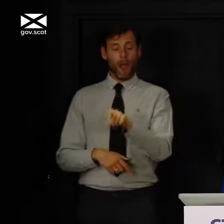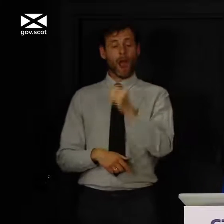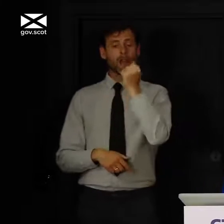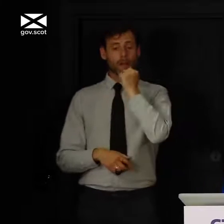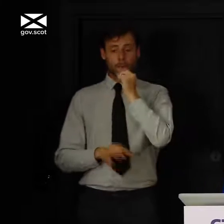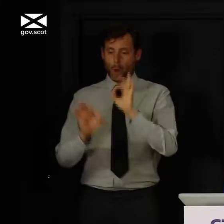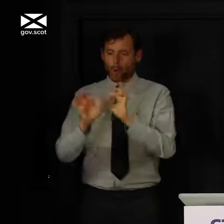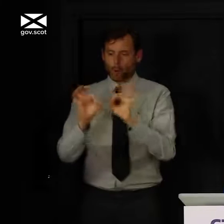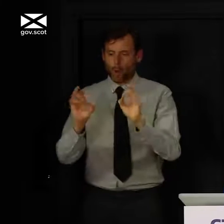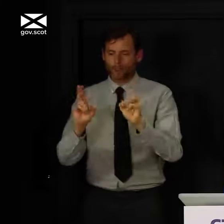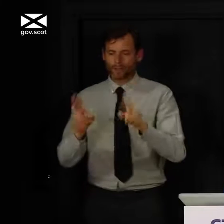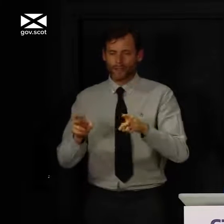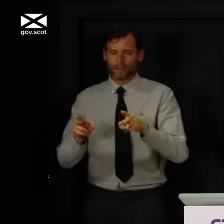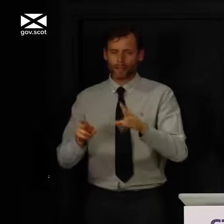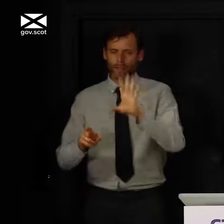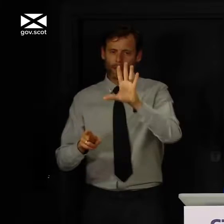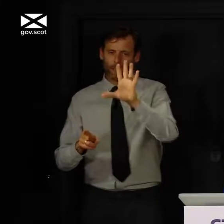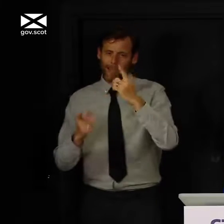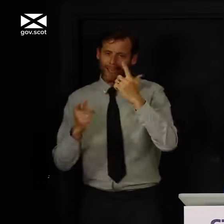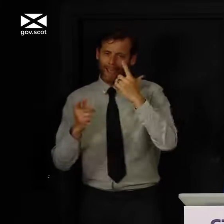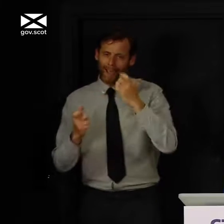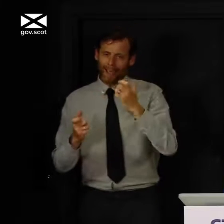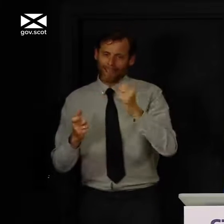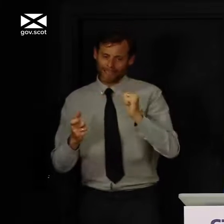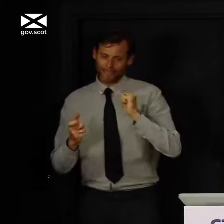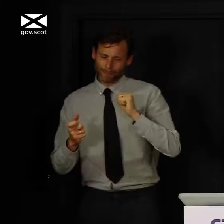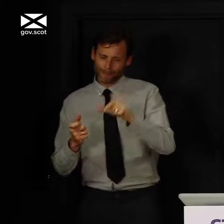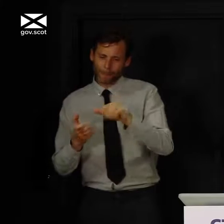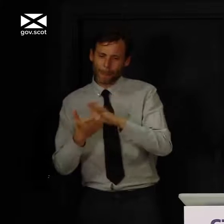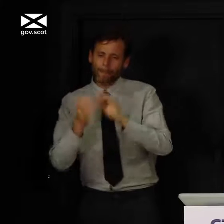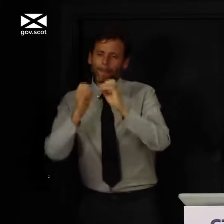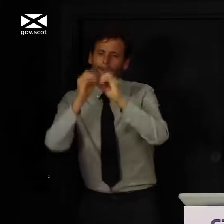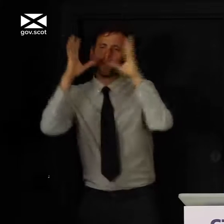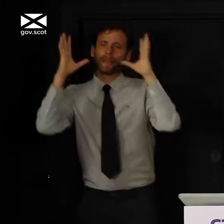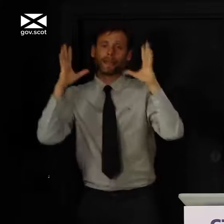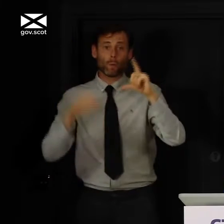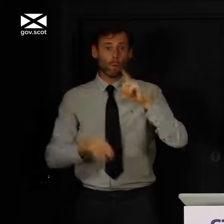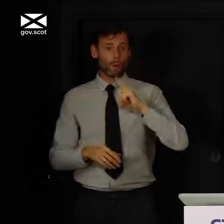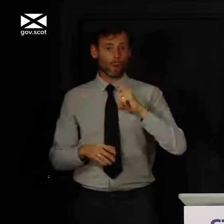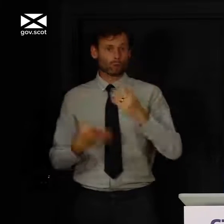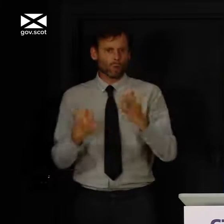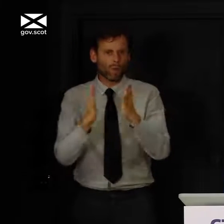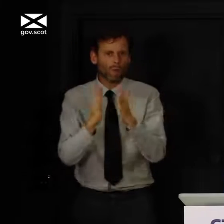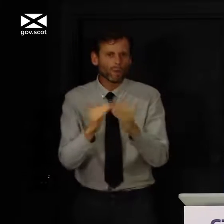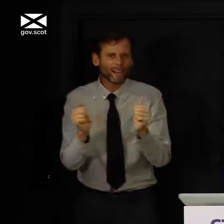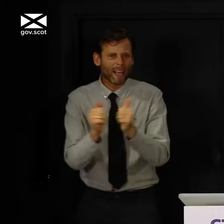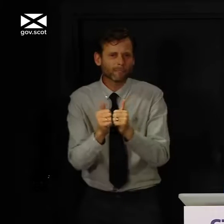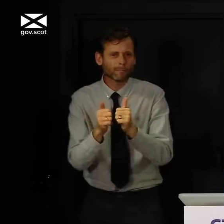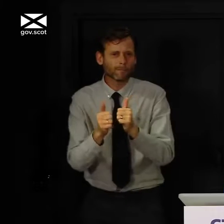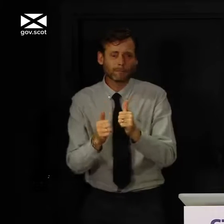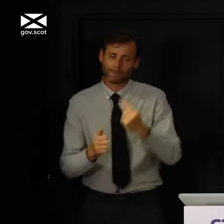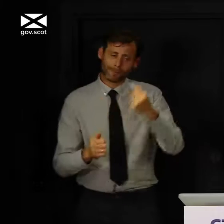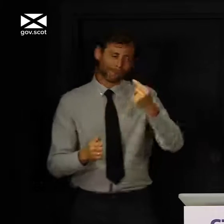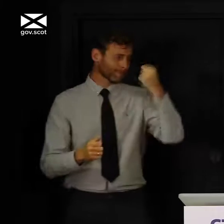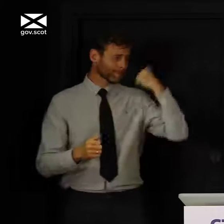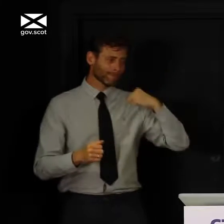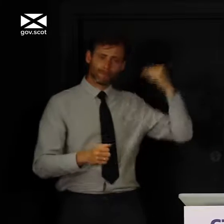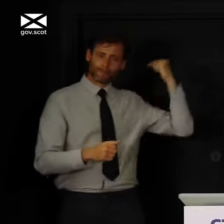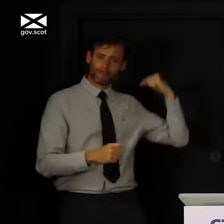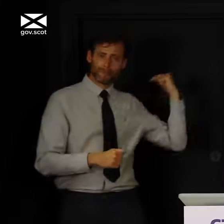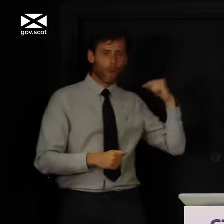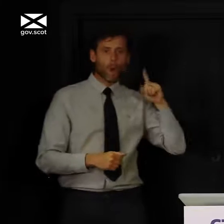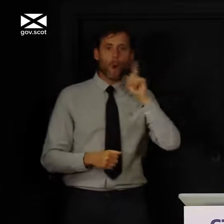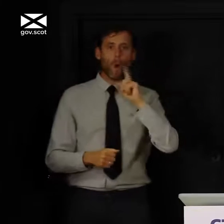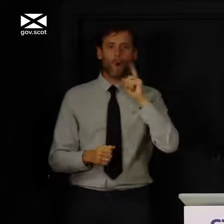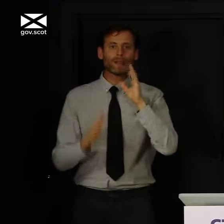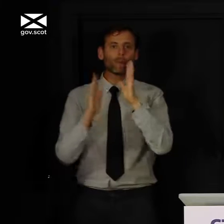number with some caution because it is the weekend, and we have seen every week after a